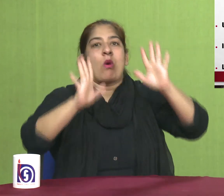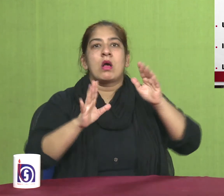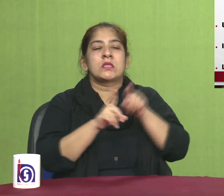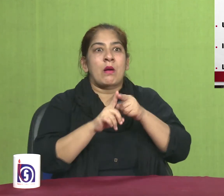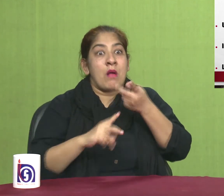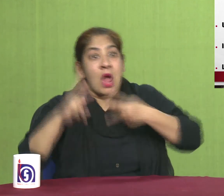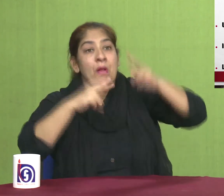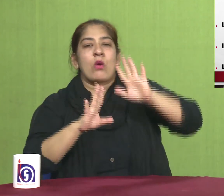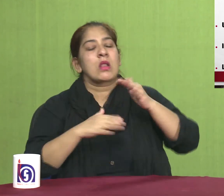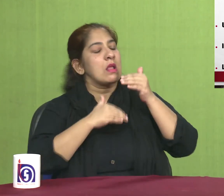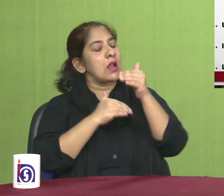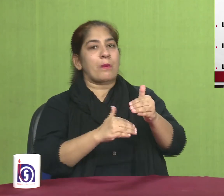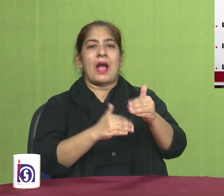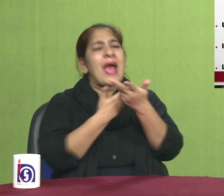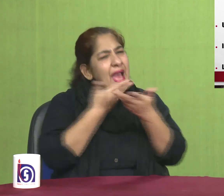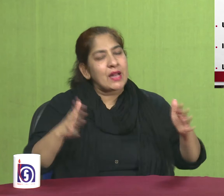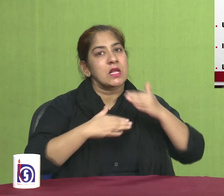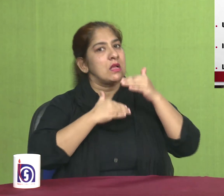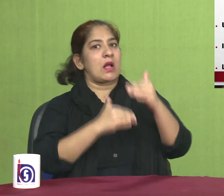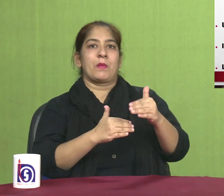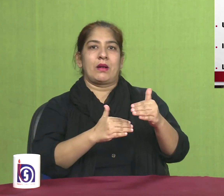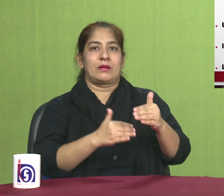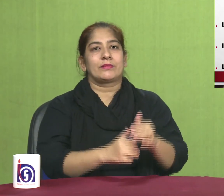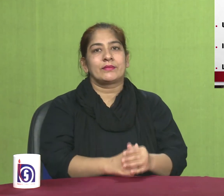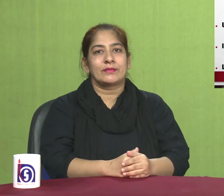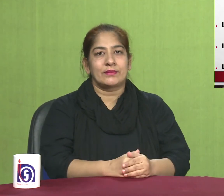is limits on amounts.